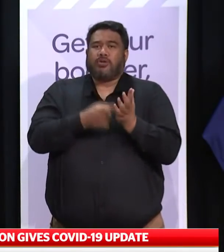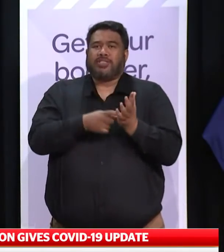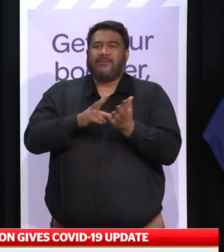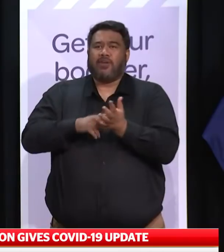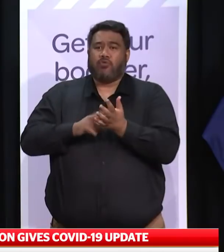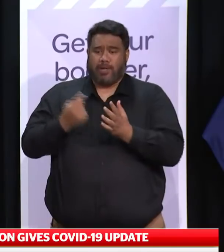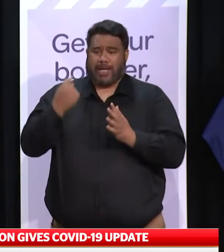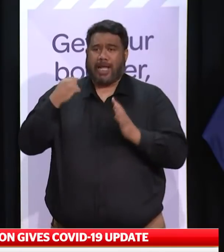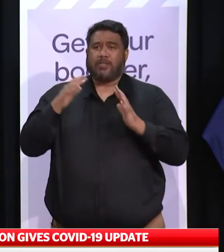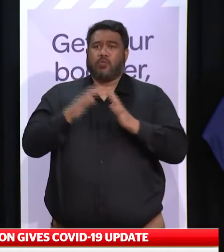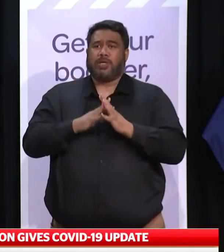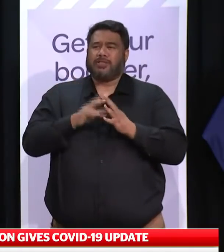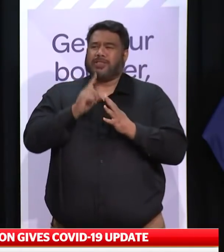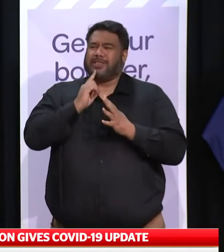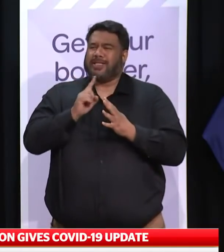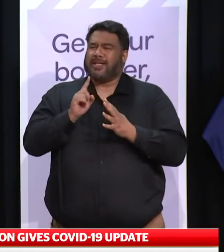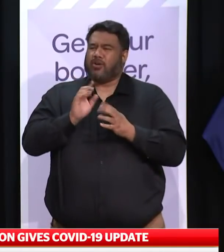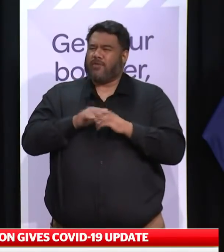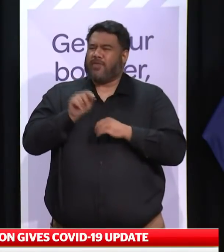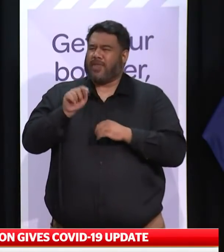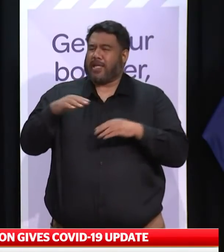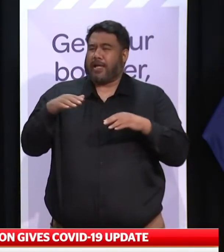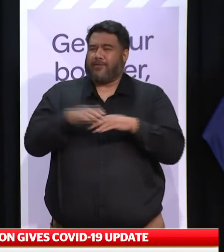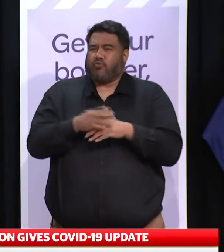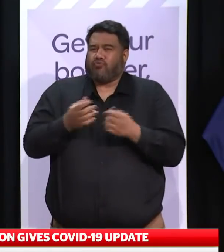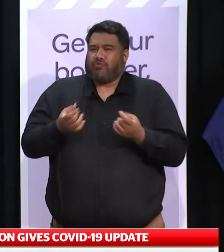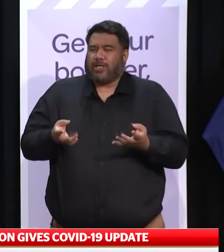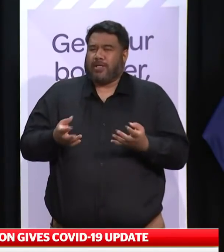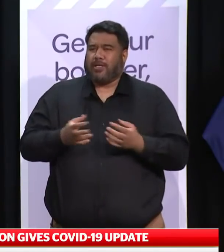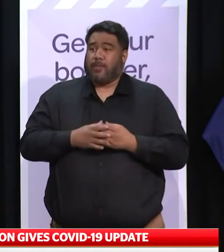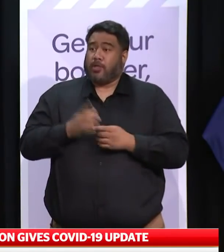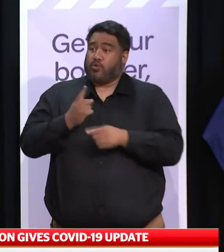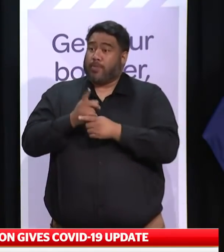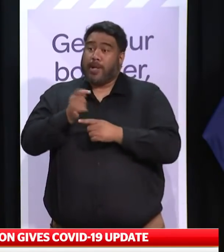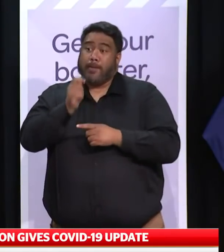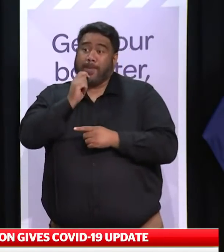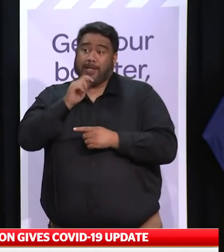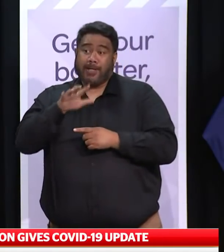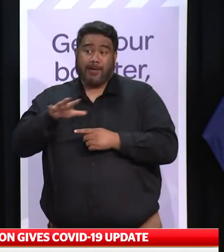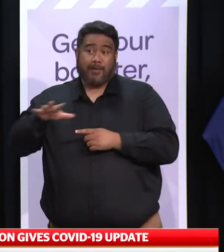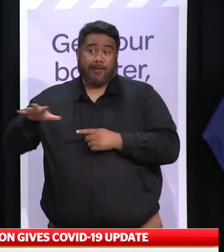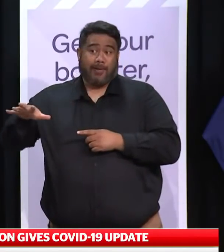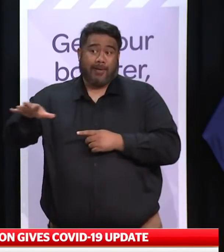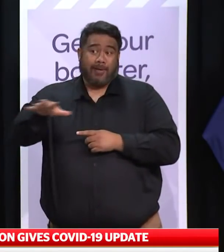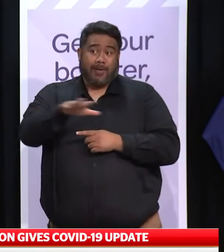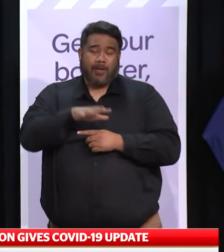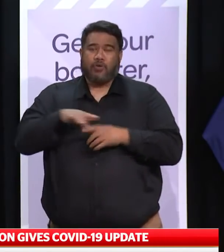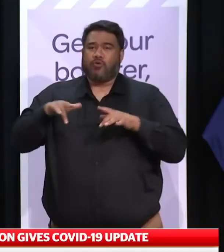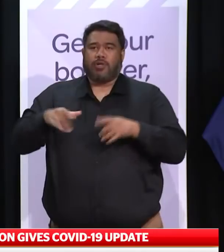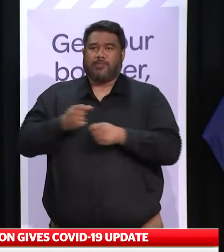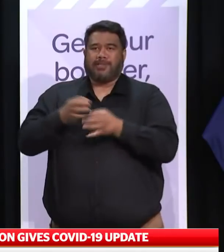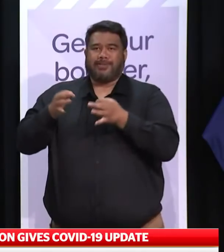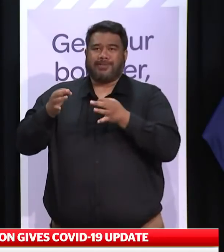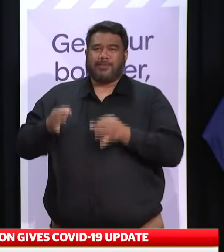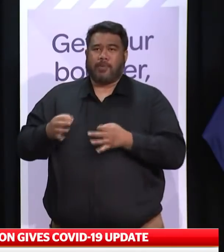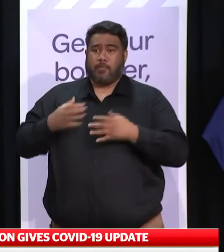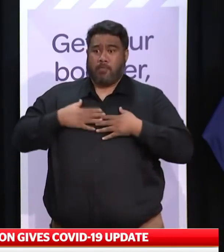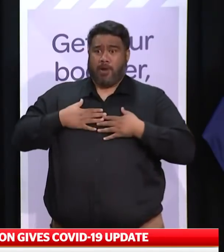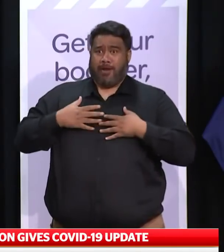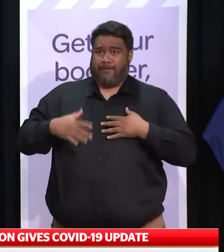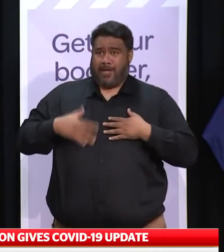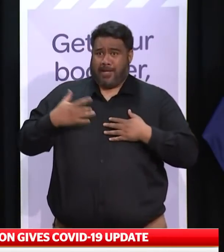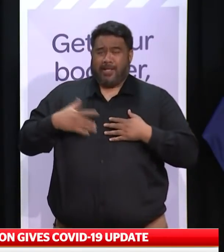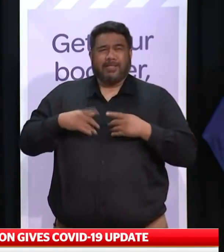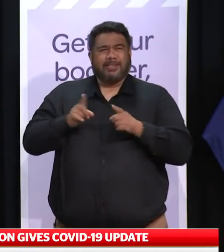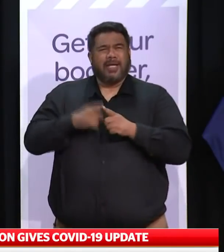last week. In terms of your specific question about the media, while a decision hasn't been made on that, my own view is that similar to what we